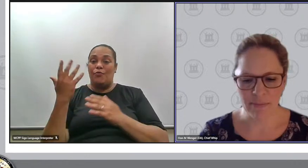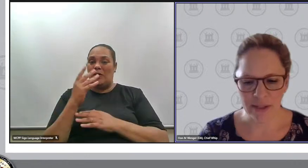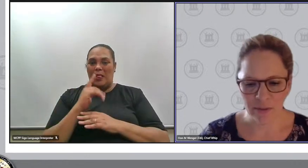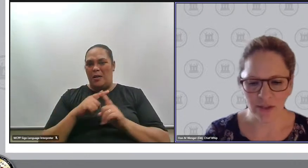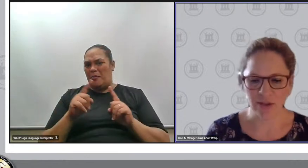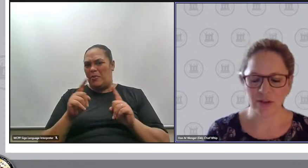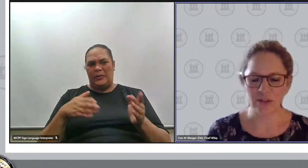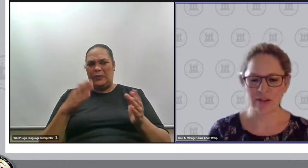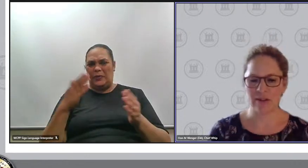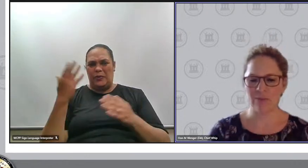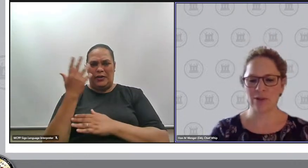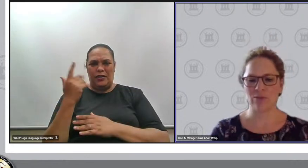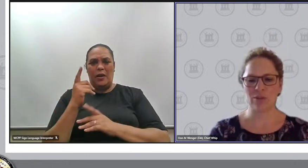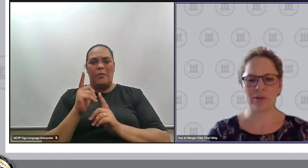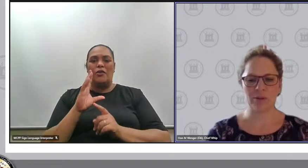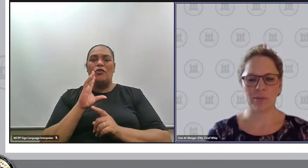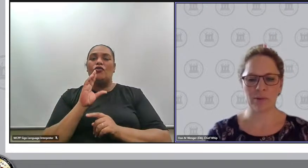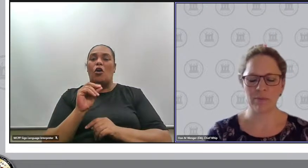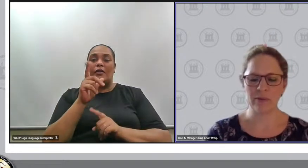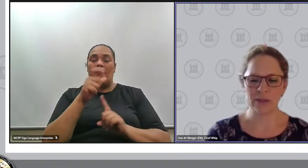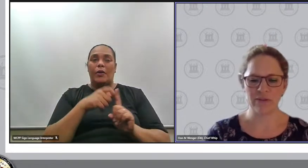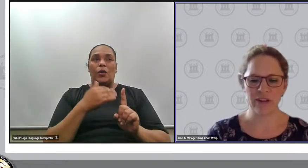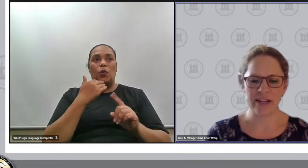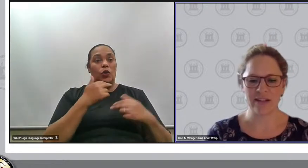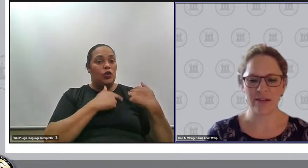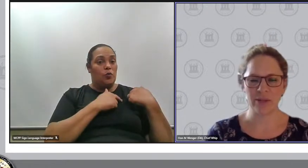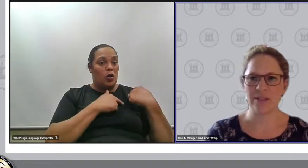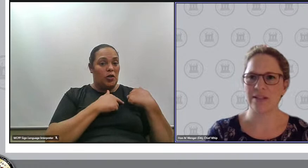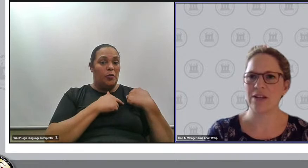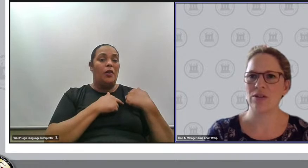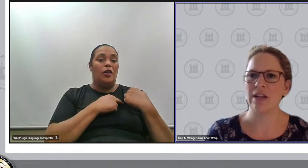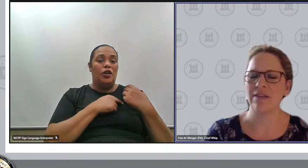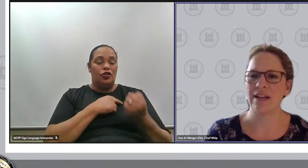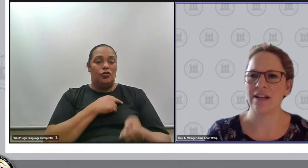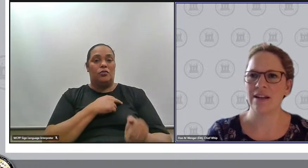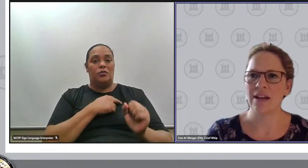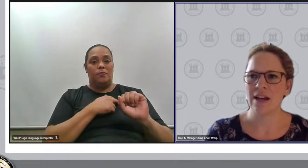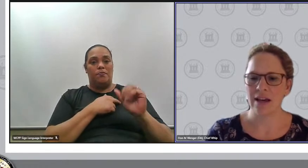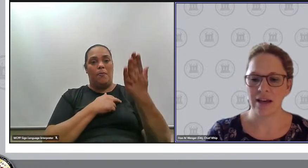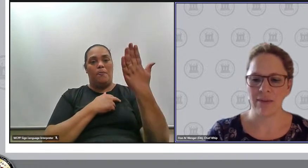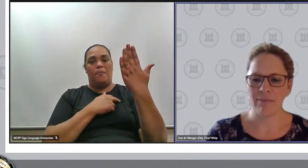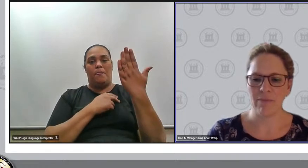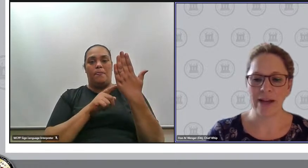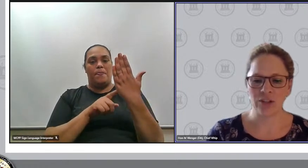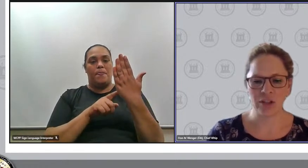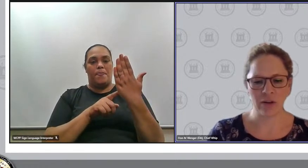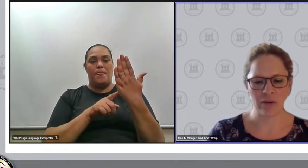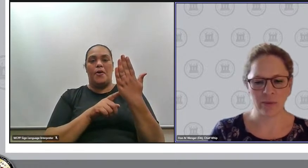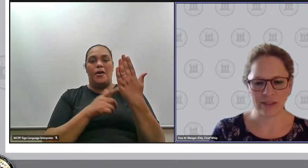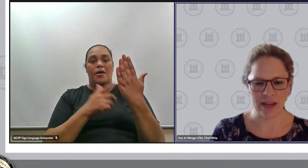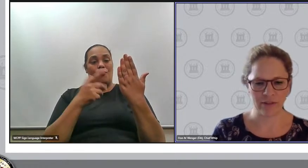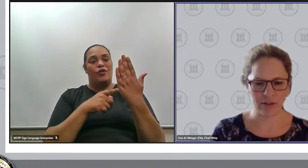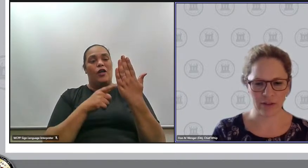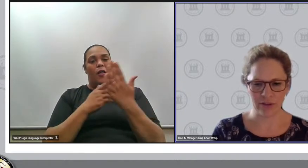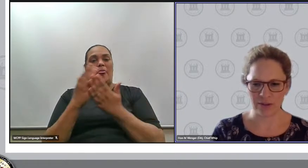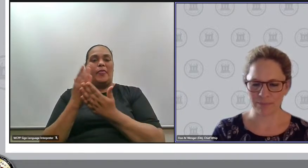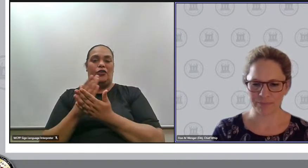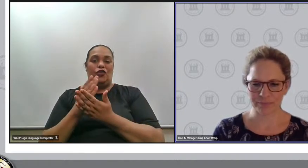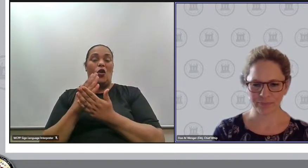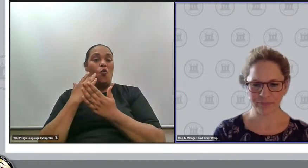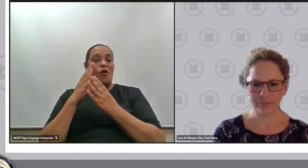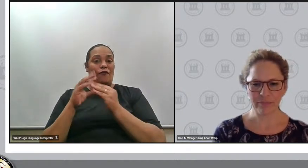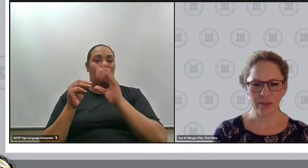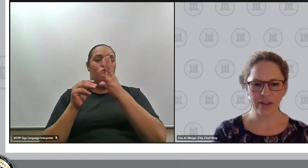will be, but we just ask that the person responsible would flight that presentation and then unshare it once they have